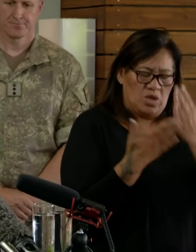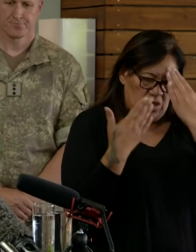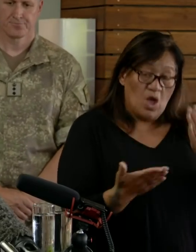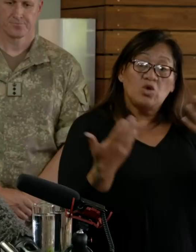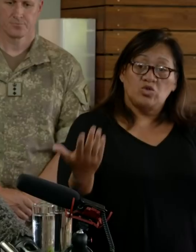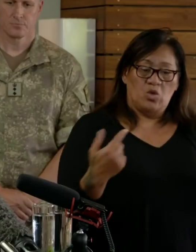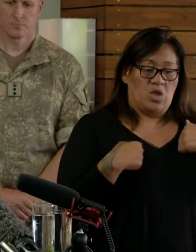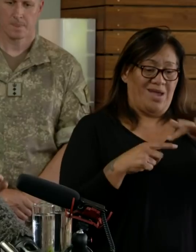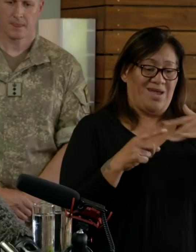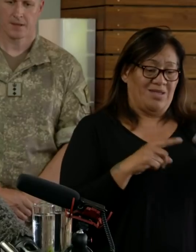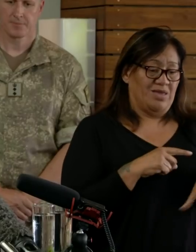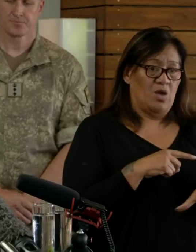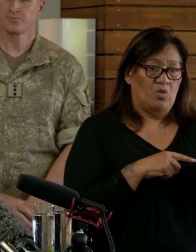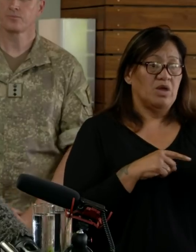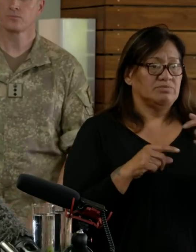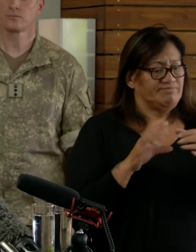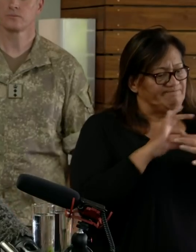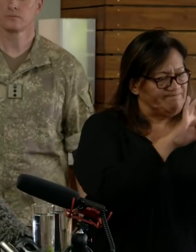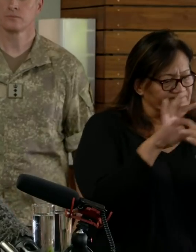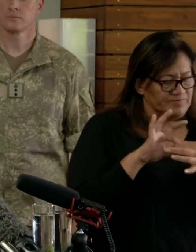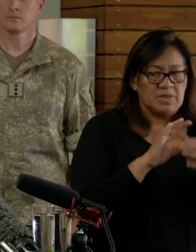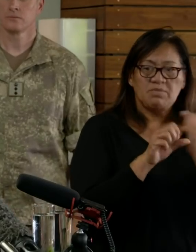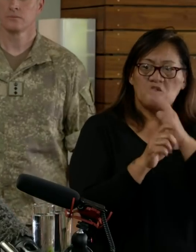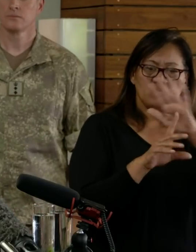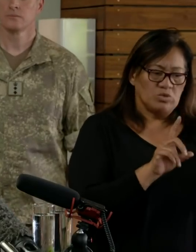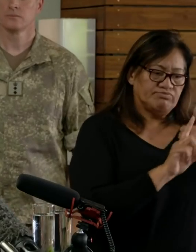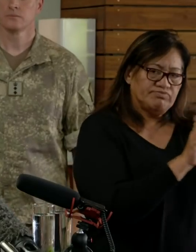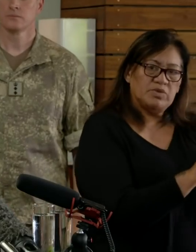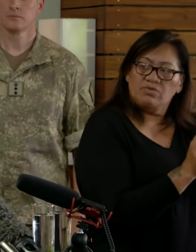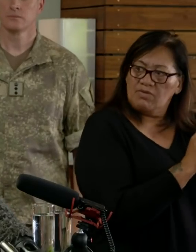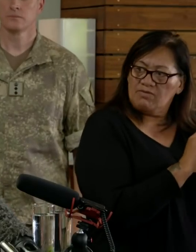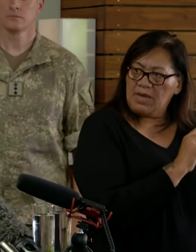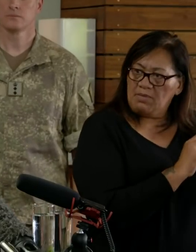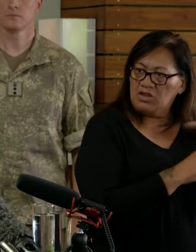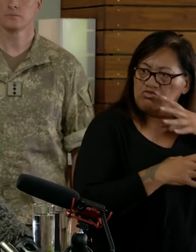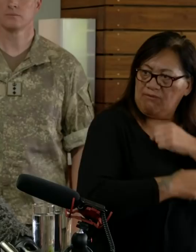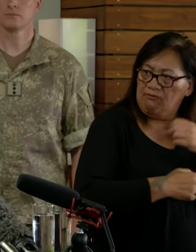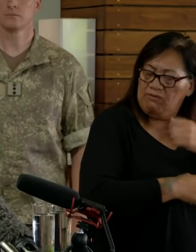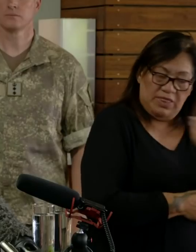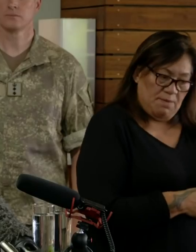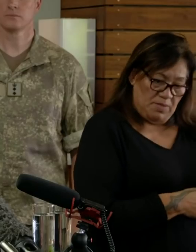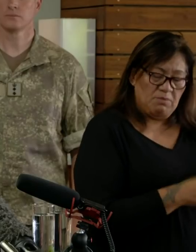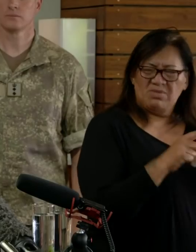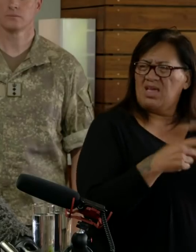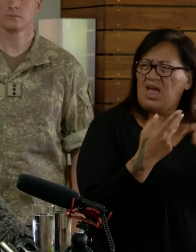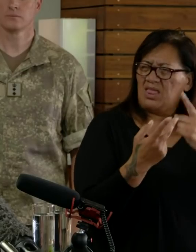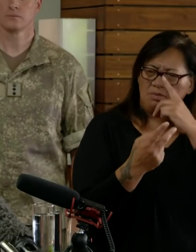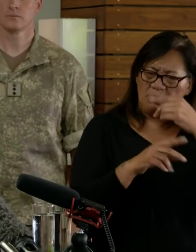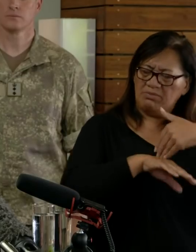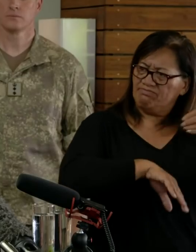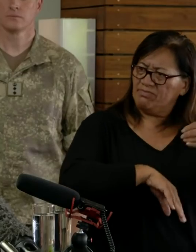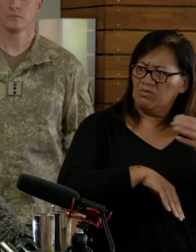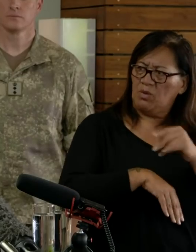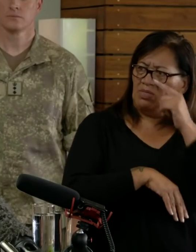Awa has come together to wrap around the bereaved families and all of those that have been